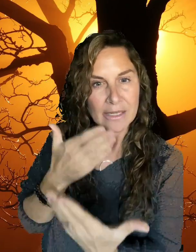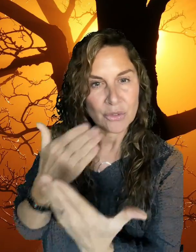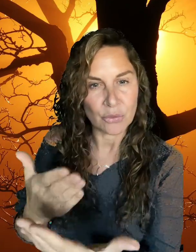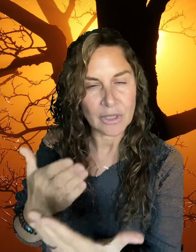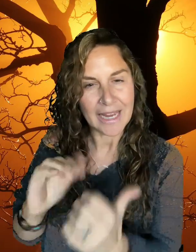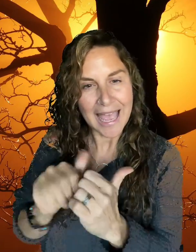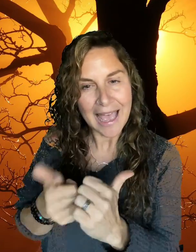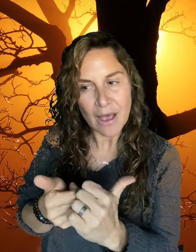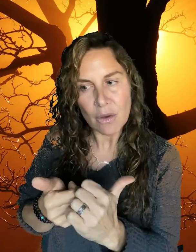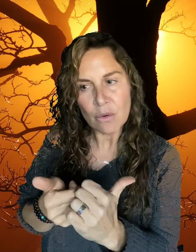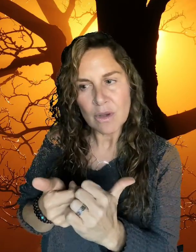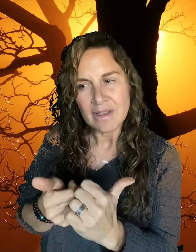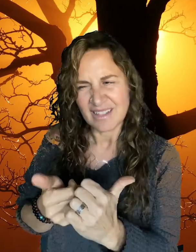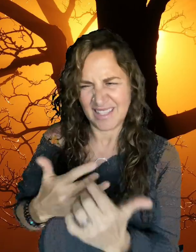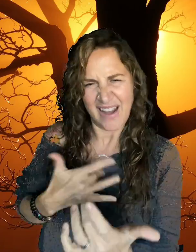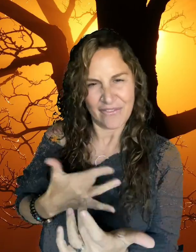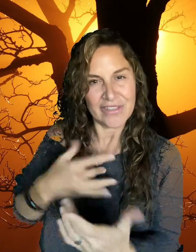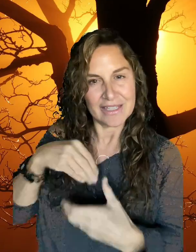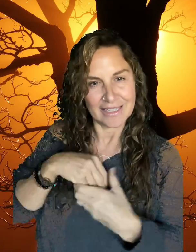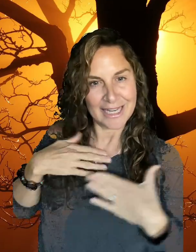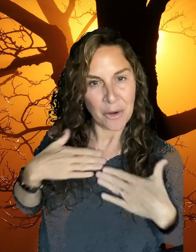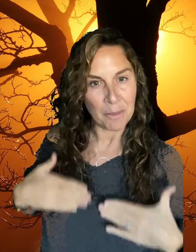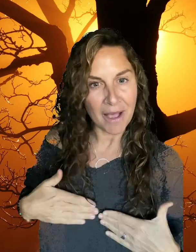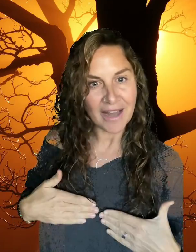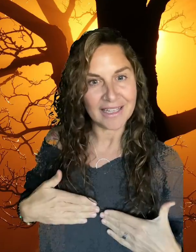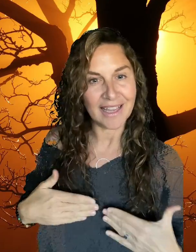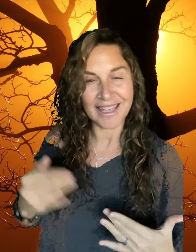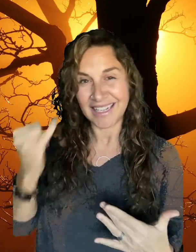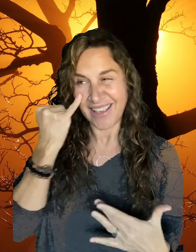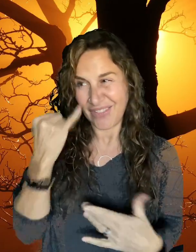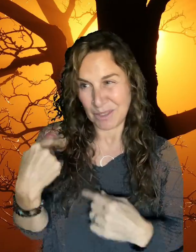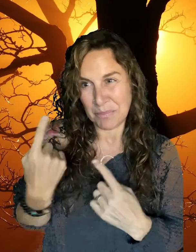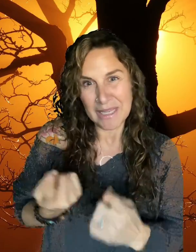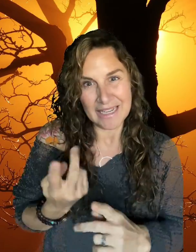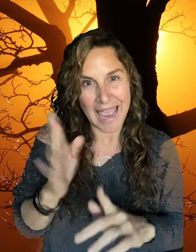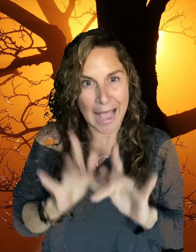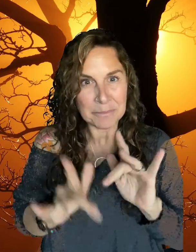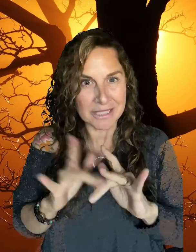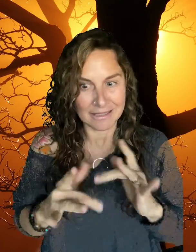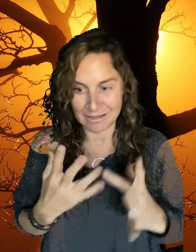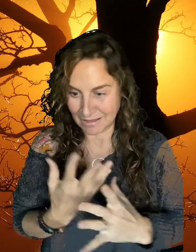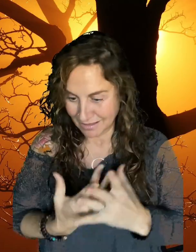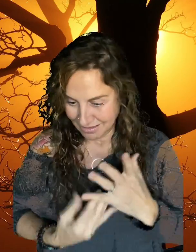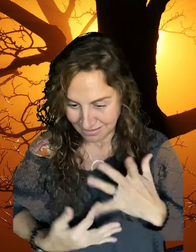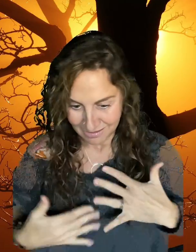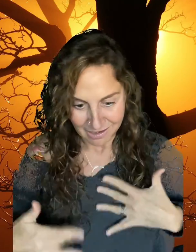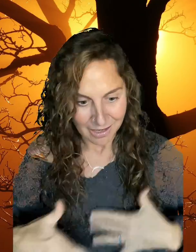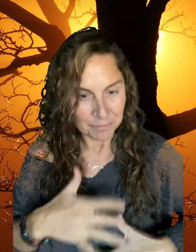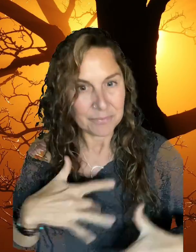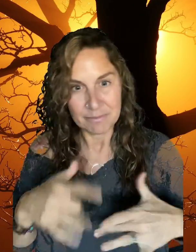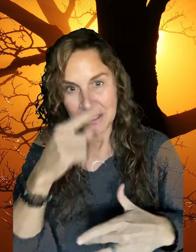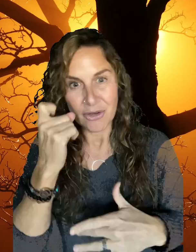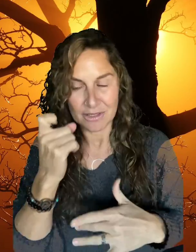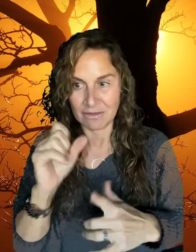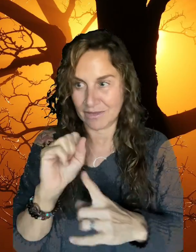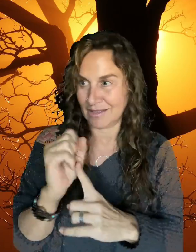gratitude. Like, how does that feel in our body? And if it's been absent because of this kind